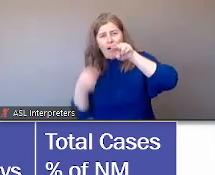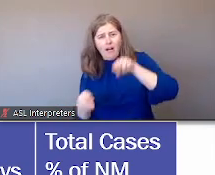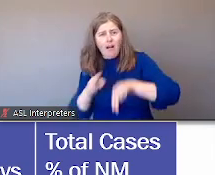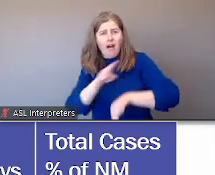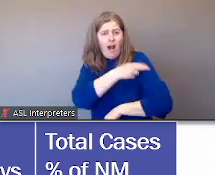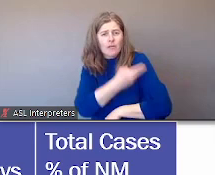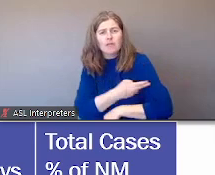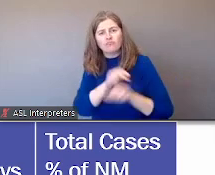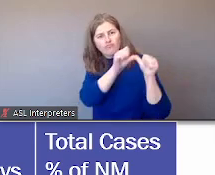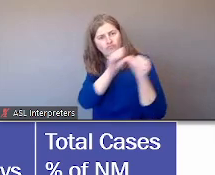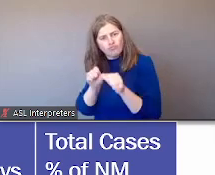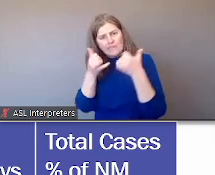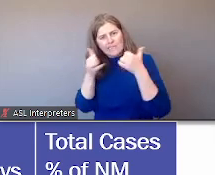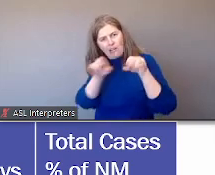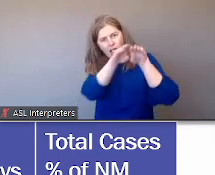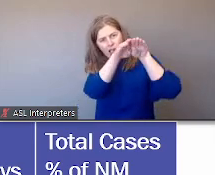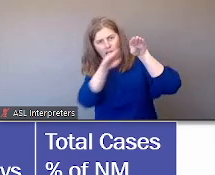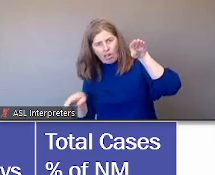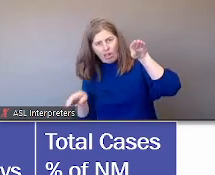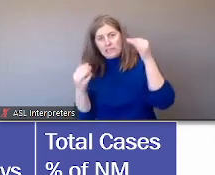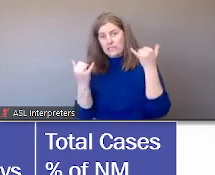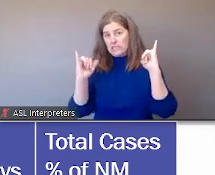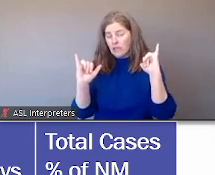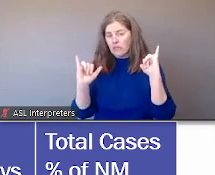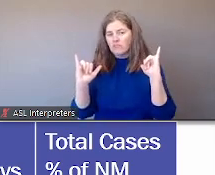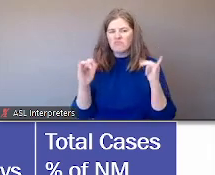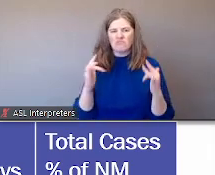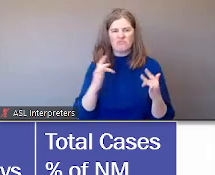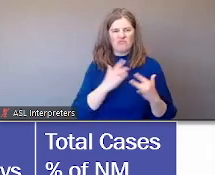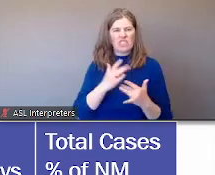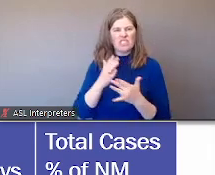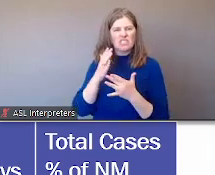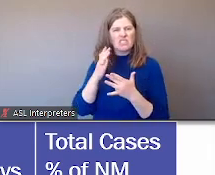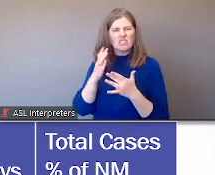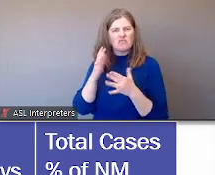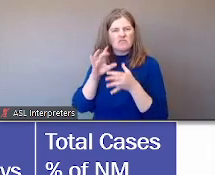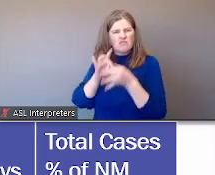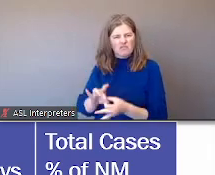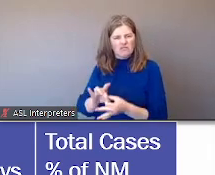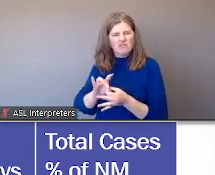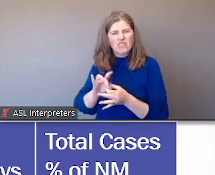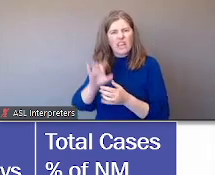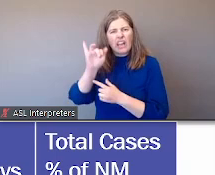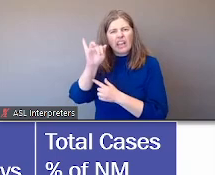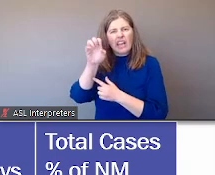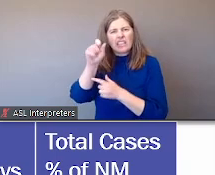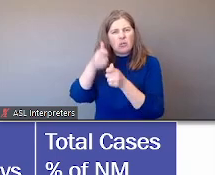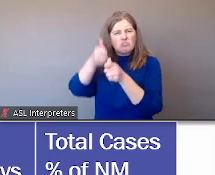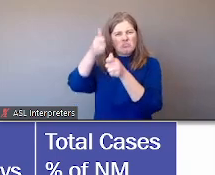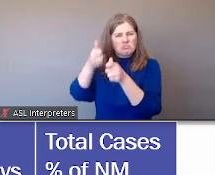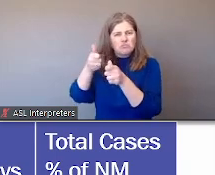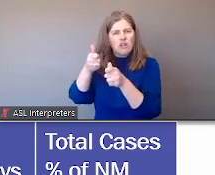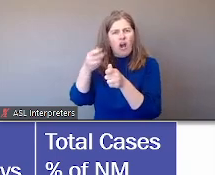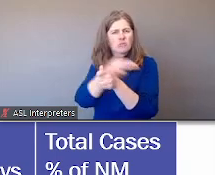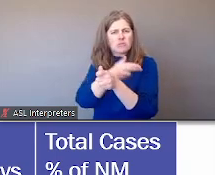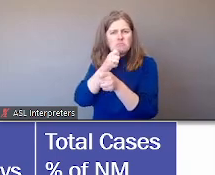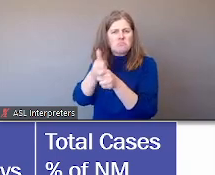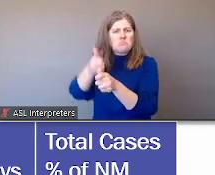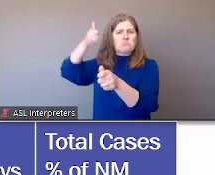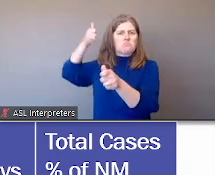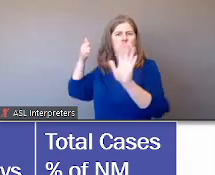persisted. Usually there's a little bit of a lag on cases, not as much with hospitalizations because they